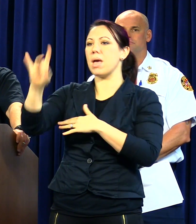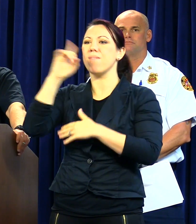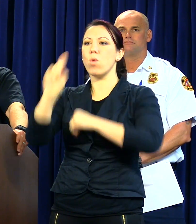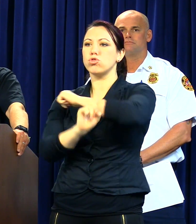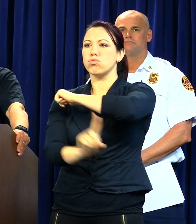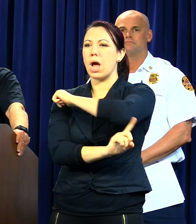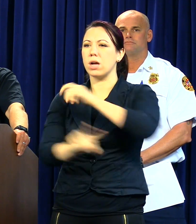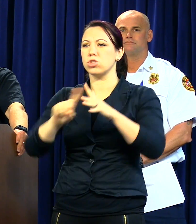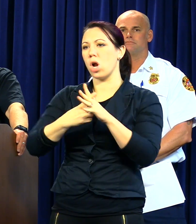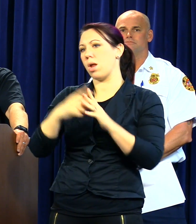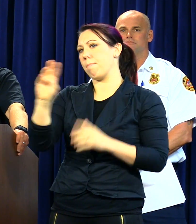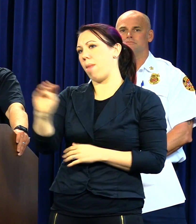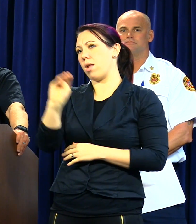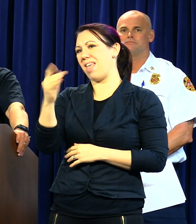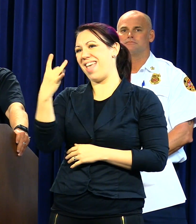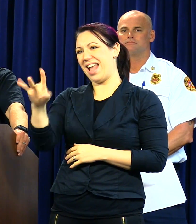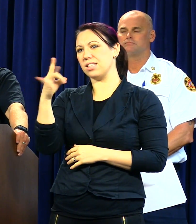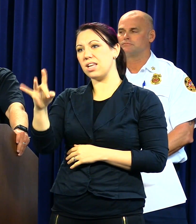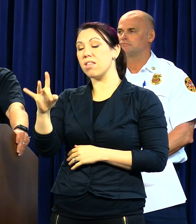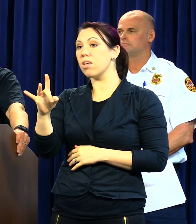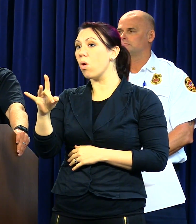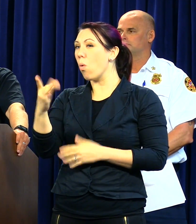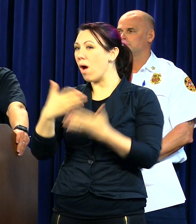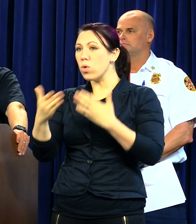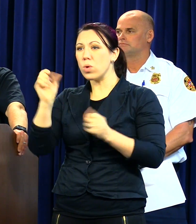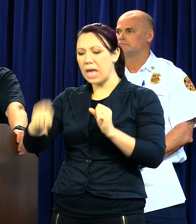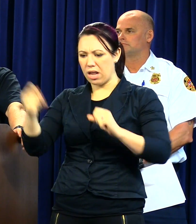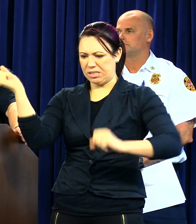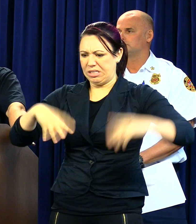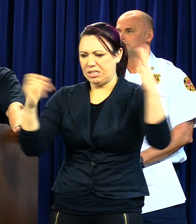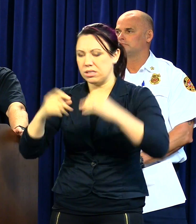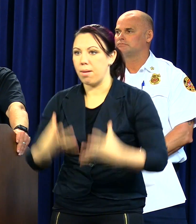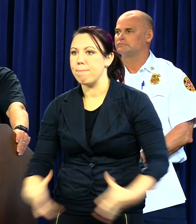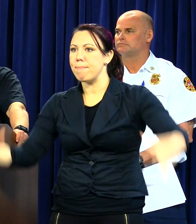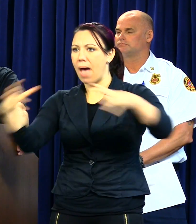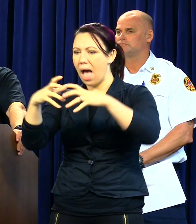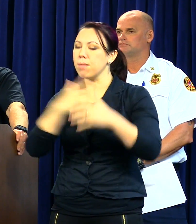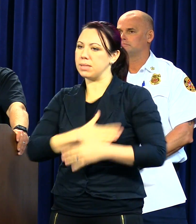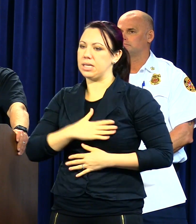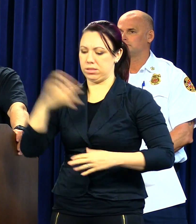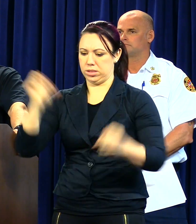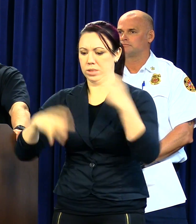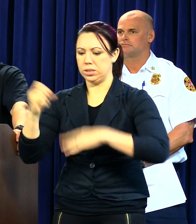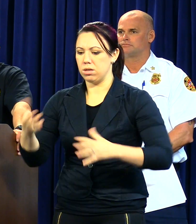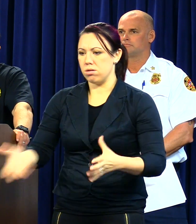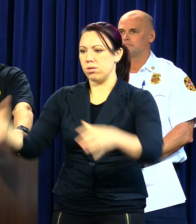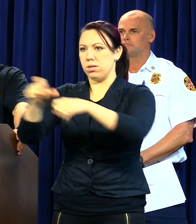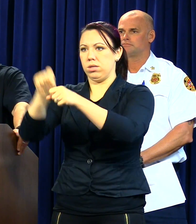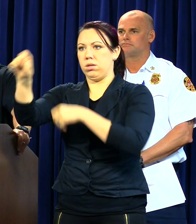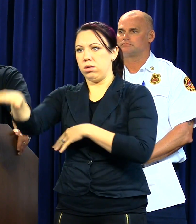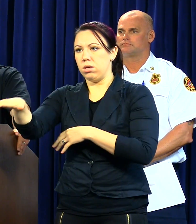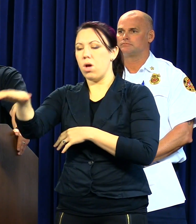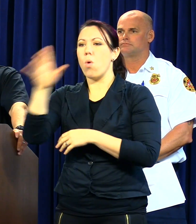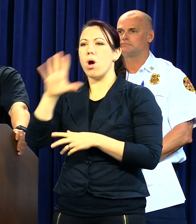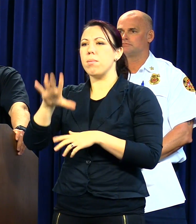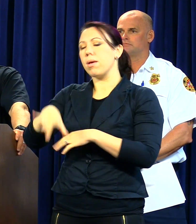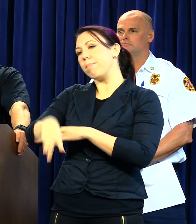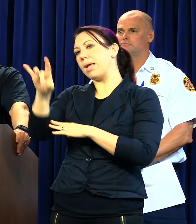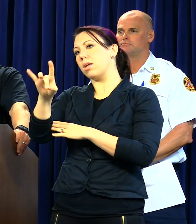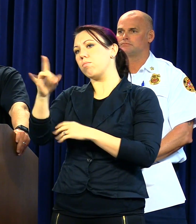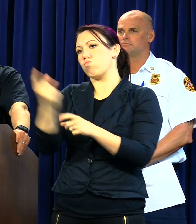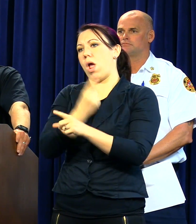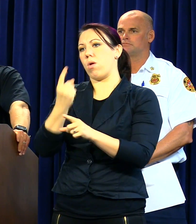18th. We're asking people to anything that they can bag and containerize to do that. That will be picked up with normal